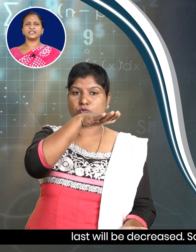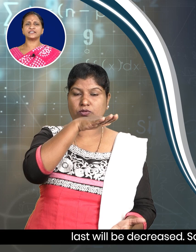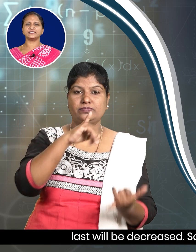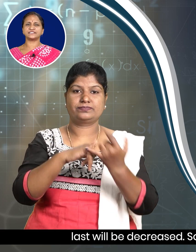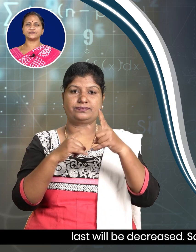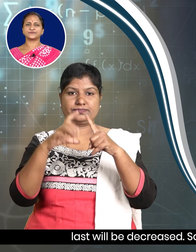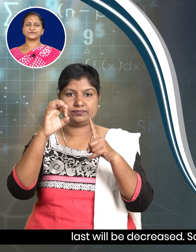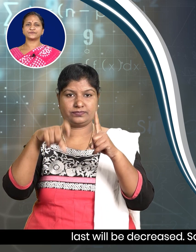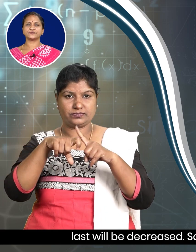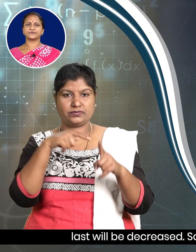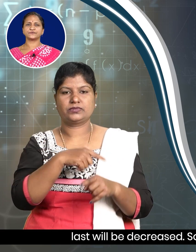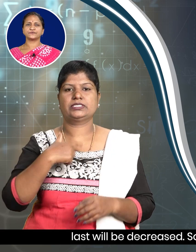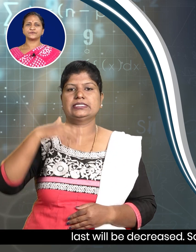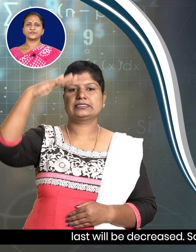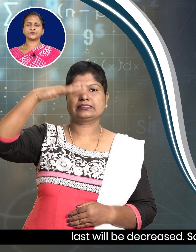be decreased.